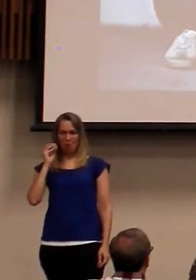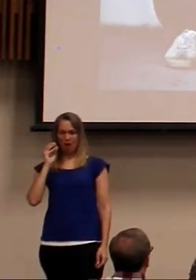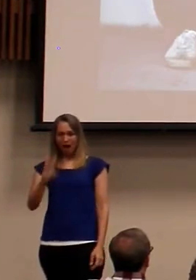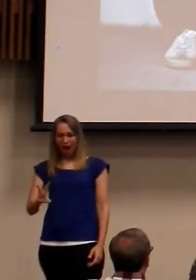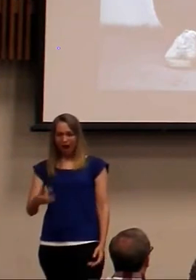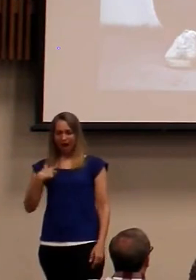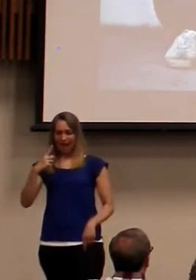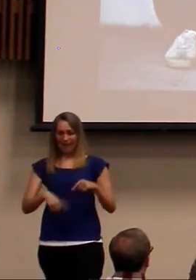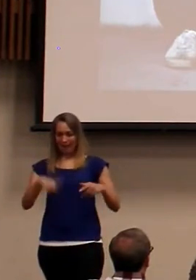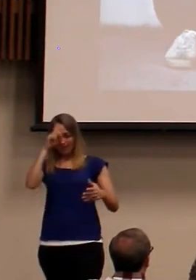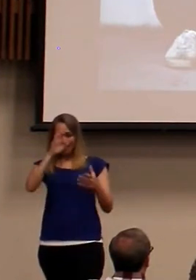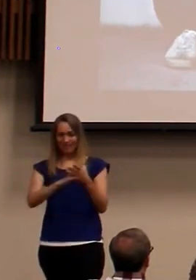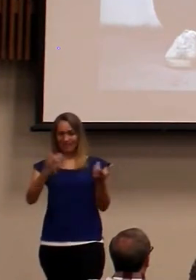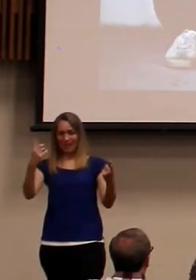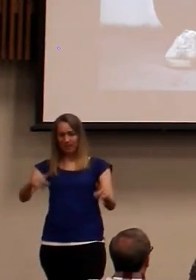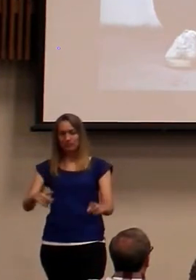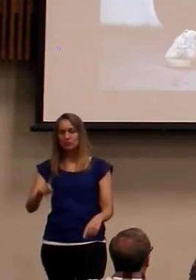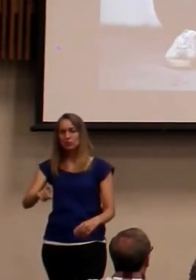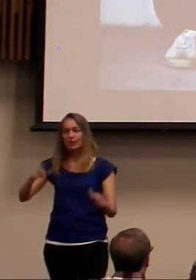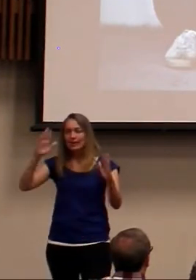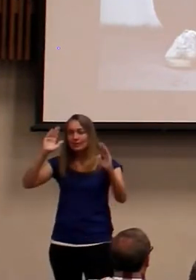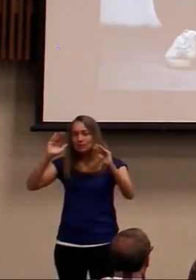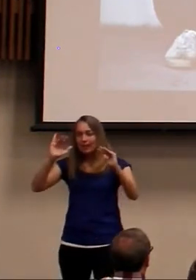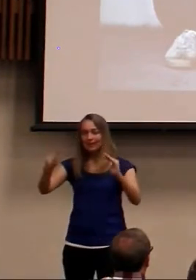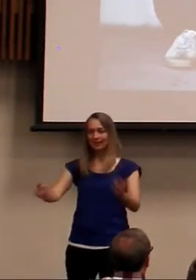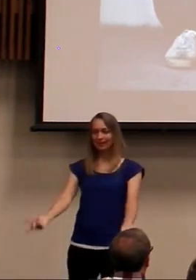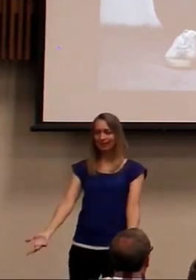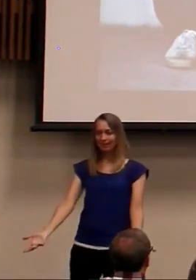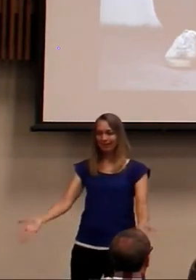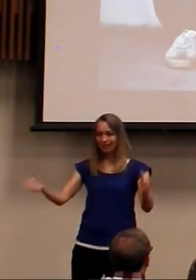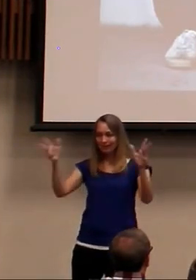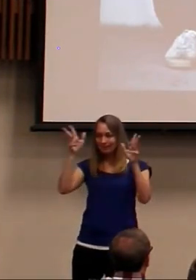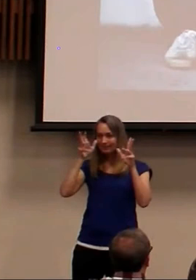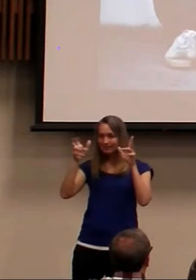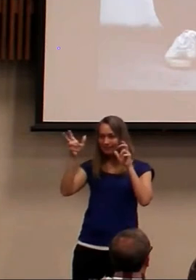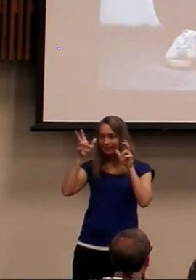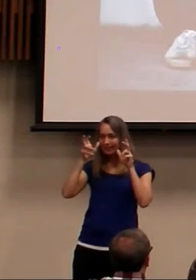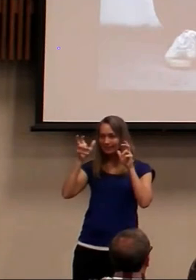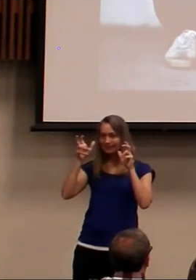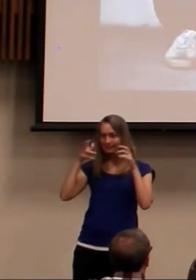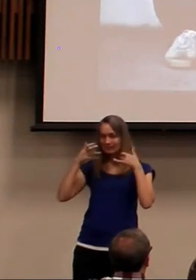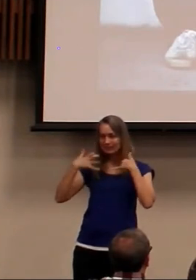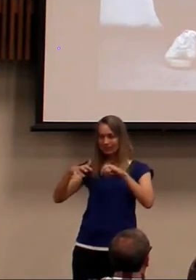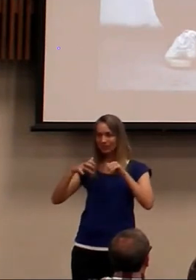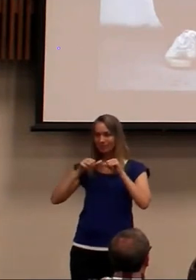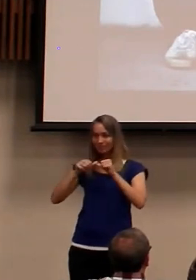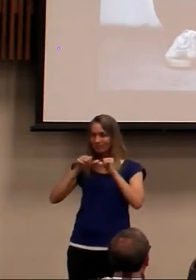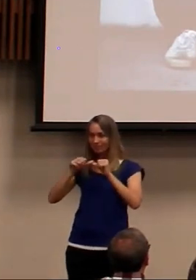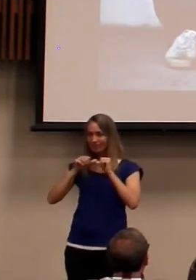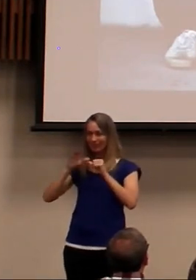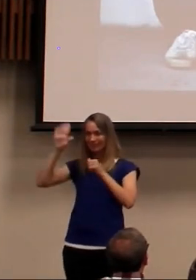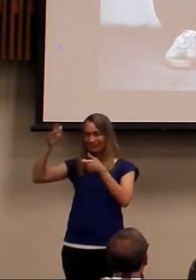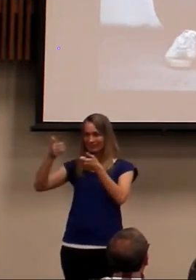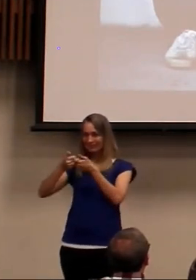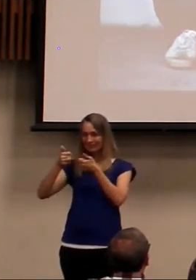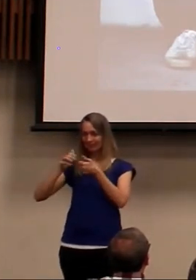he is again. Satan's still playing the game, isn't he? Bad things are continuing to happen. Once again, we